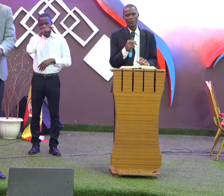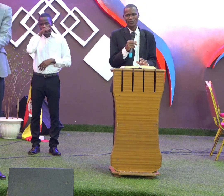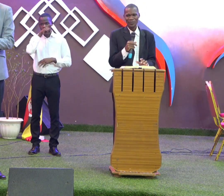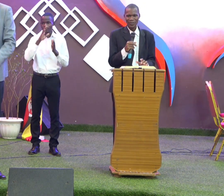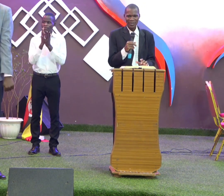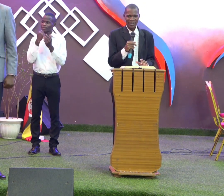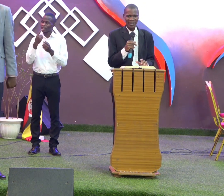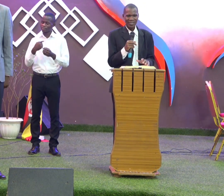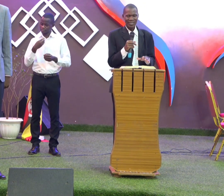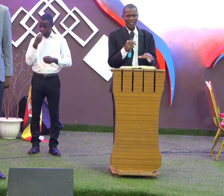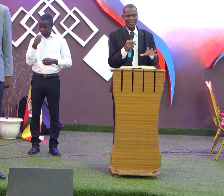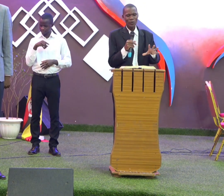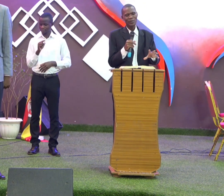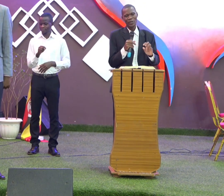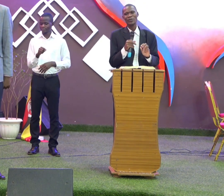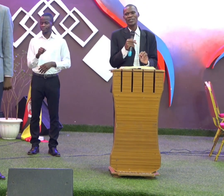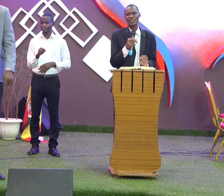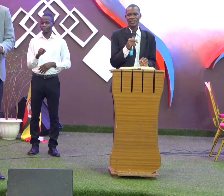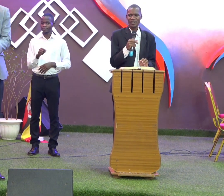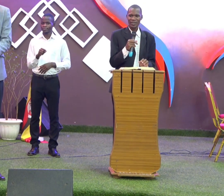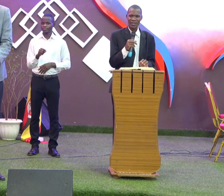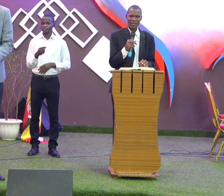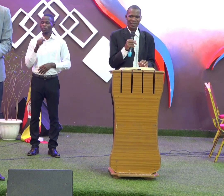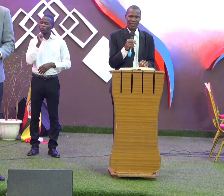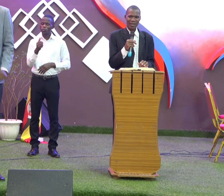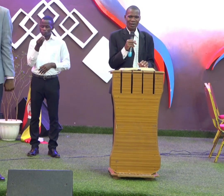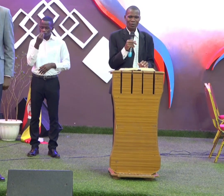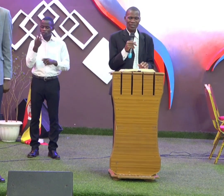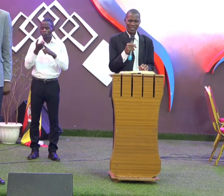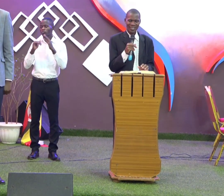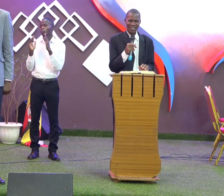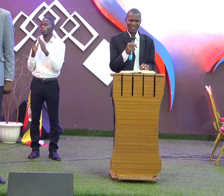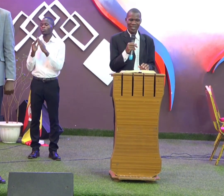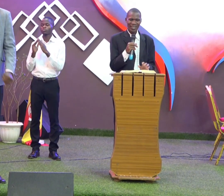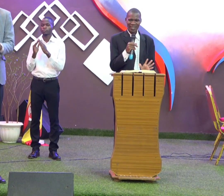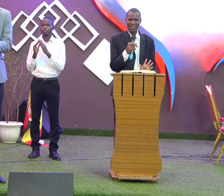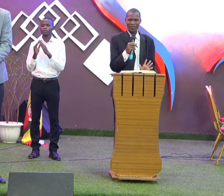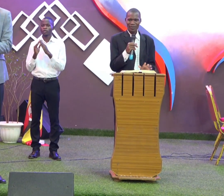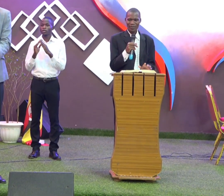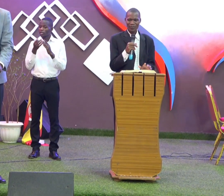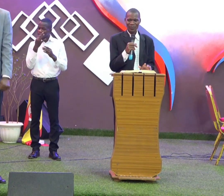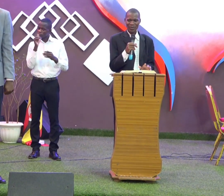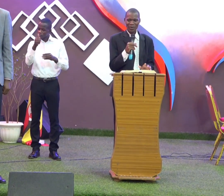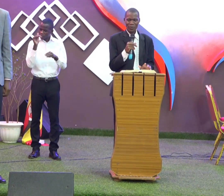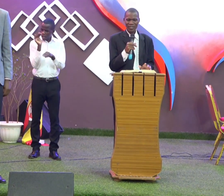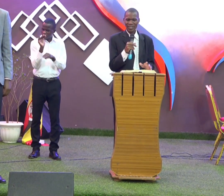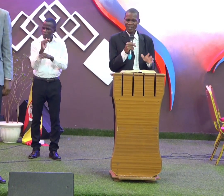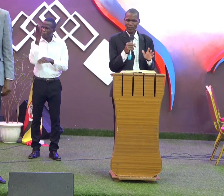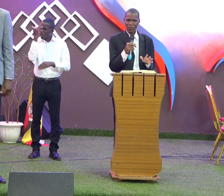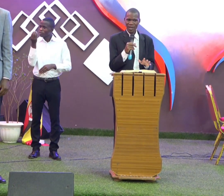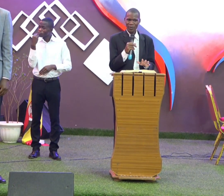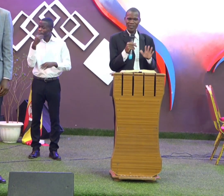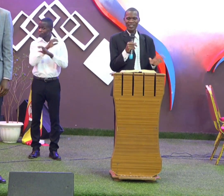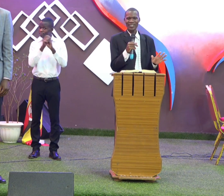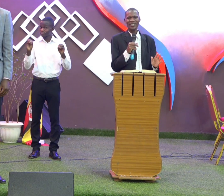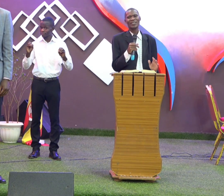Ninga bino byengendo okulya. And so I said, this is what I'm going to eat. Sija kudda okulya mmere eno. I will not eat. Bwanambu zalwachi tolya. When she asked